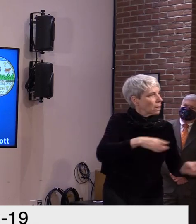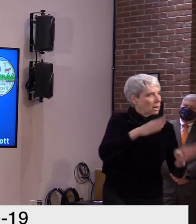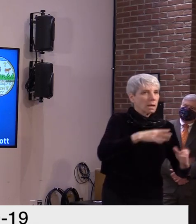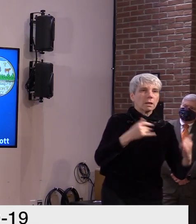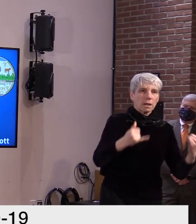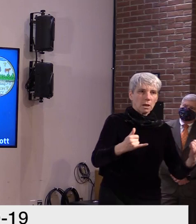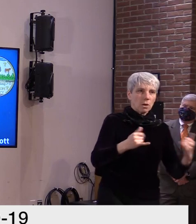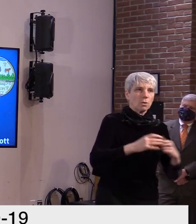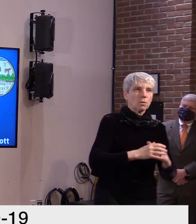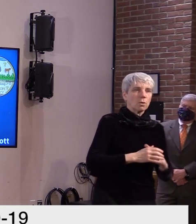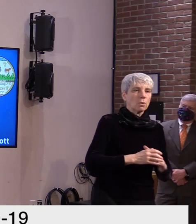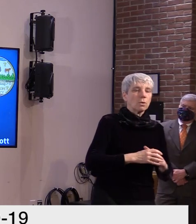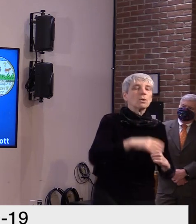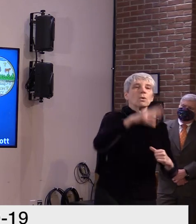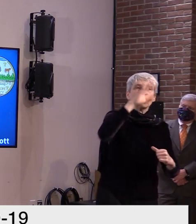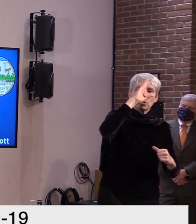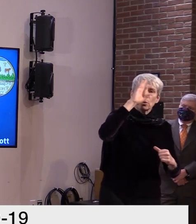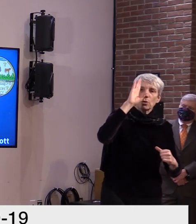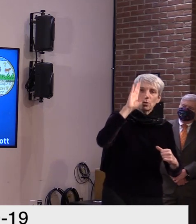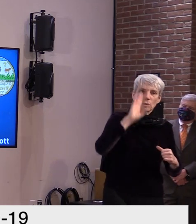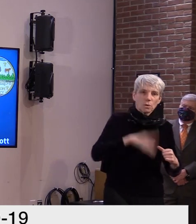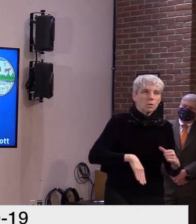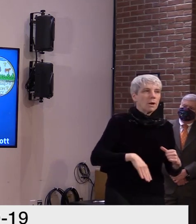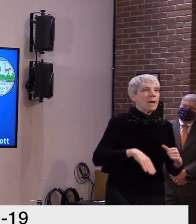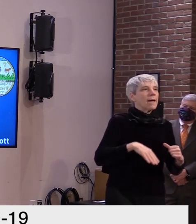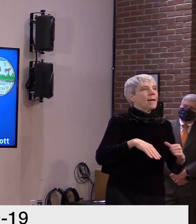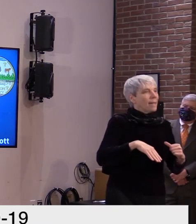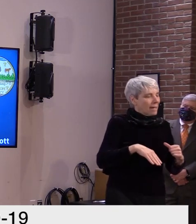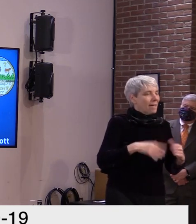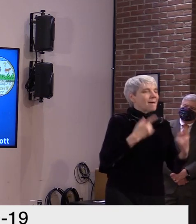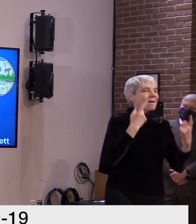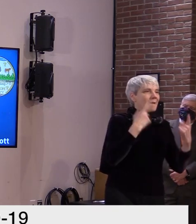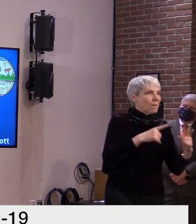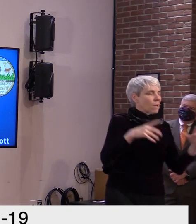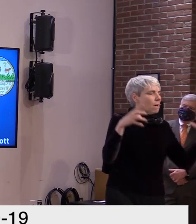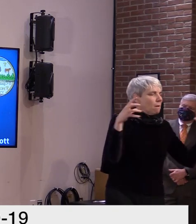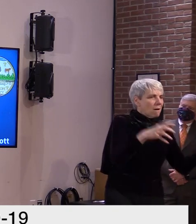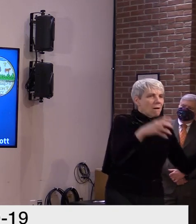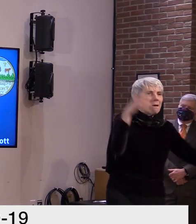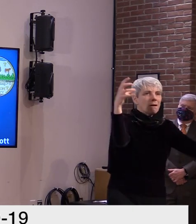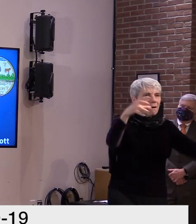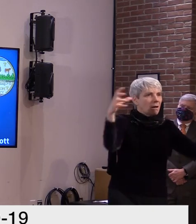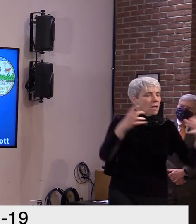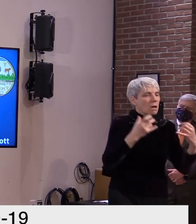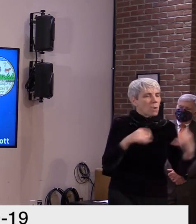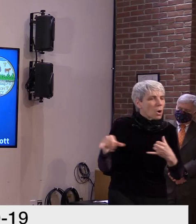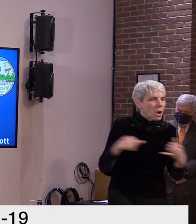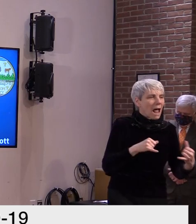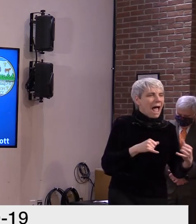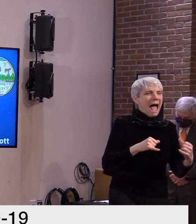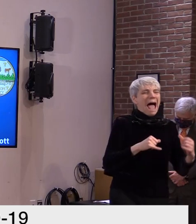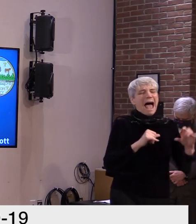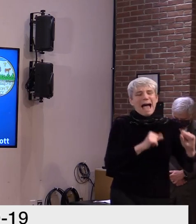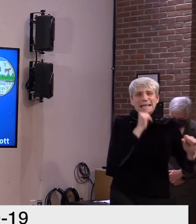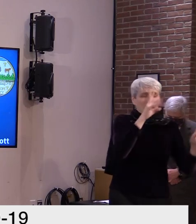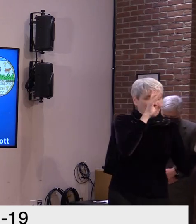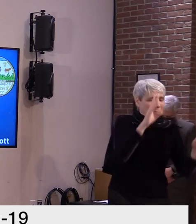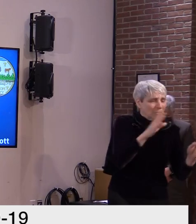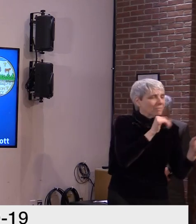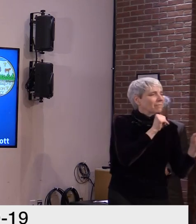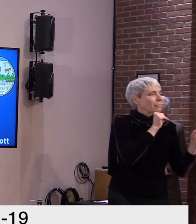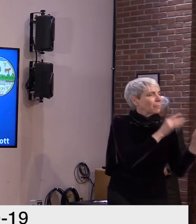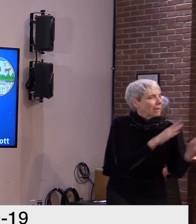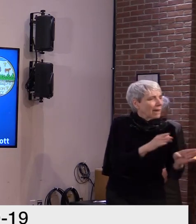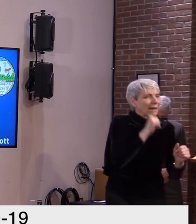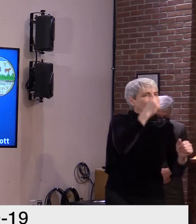want to avoid these kinds of high-risk situations, they are going to happen. And the more we can acknowledge